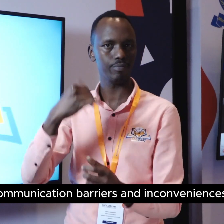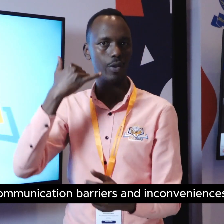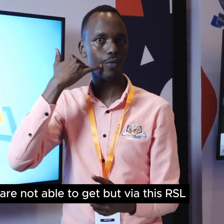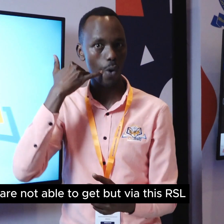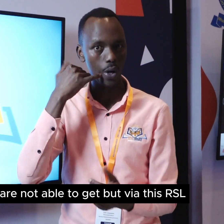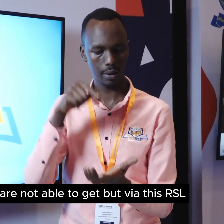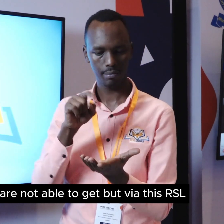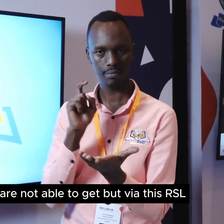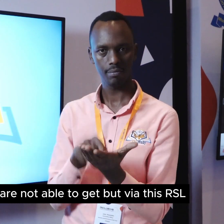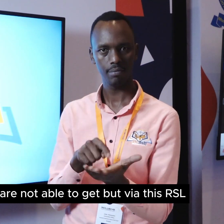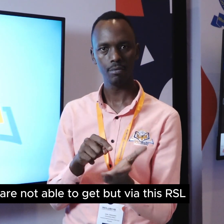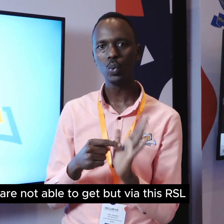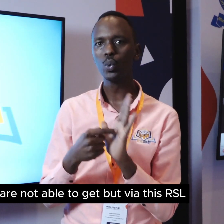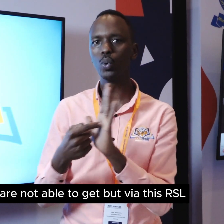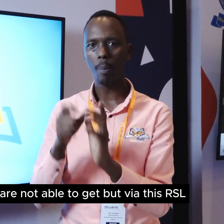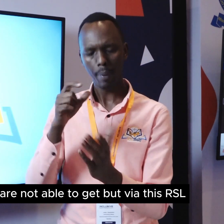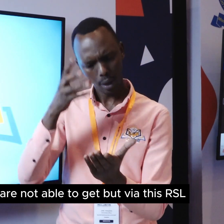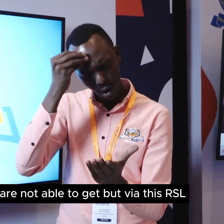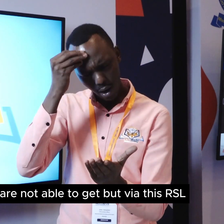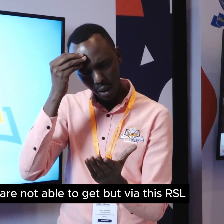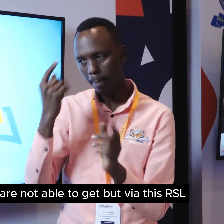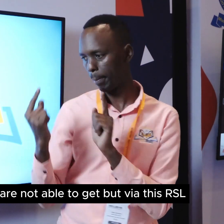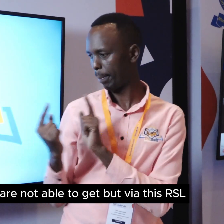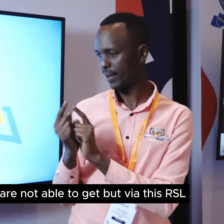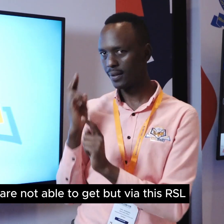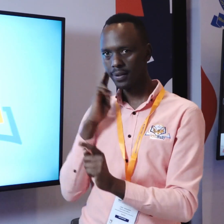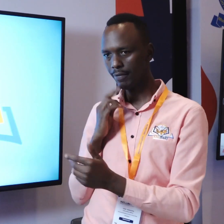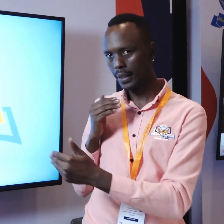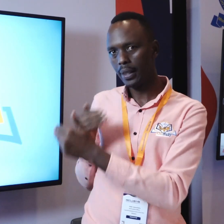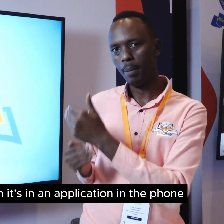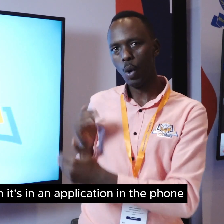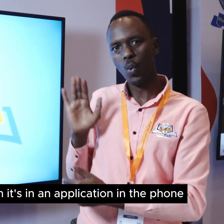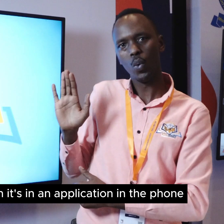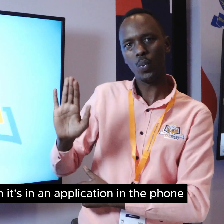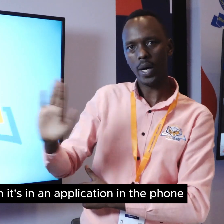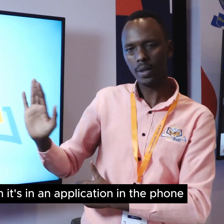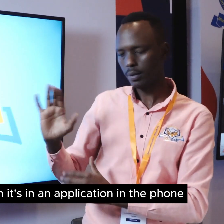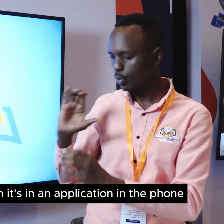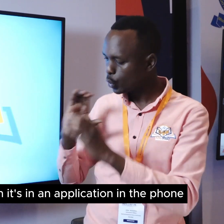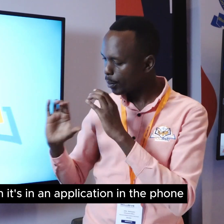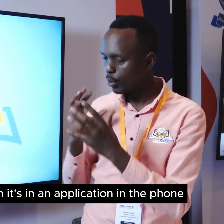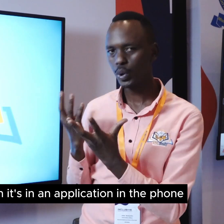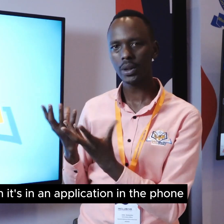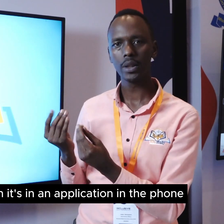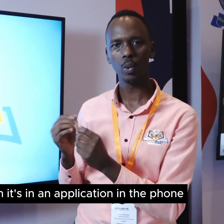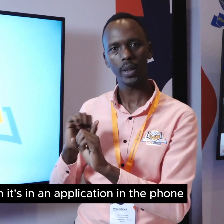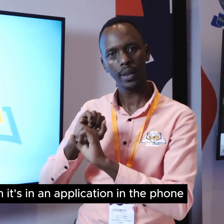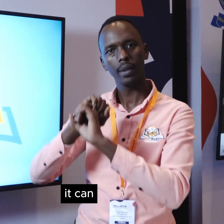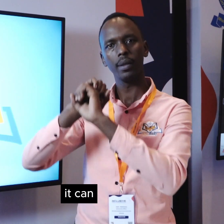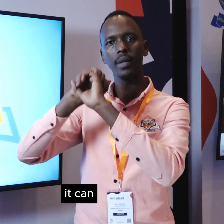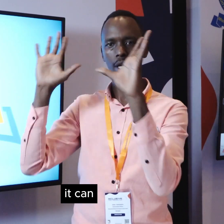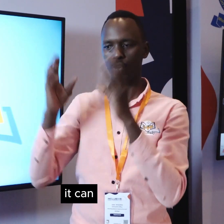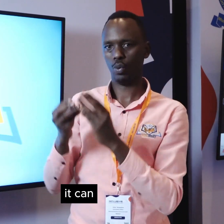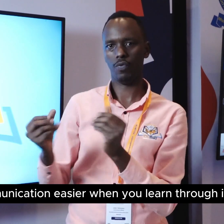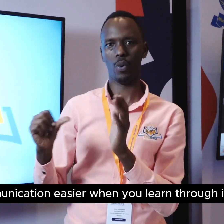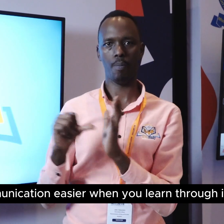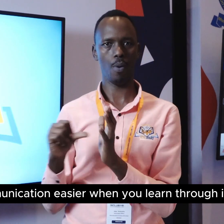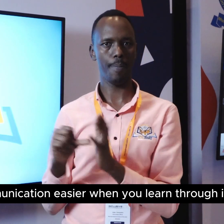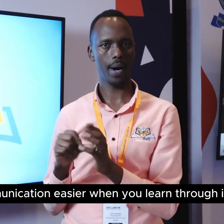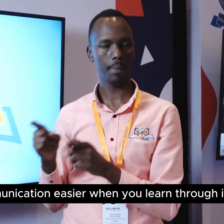inconveniences, they are not able to get. But via this RSL, when it's in an application in the phone, it makes communication easier